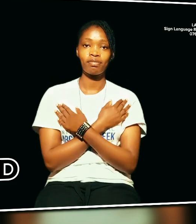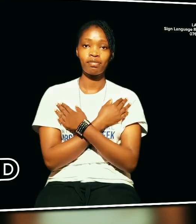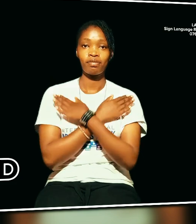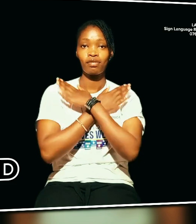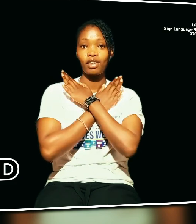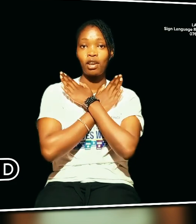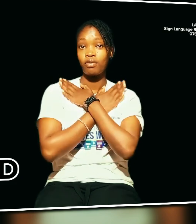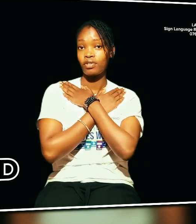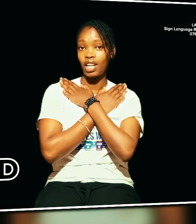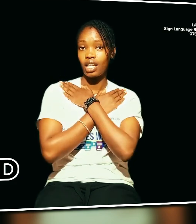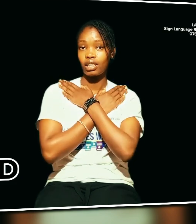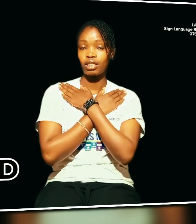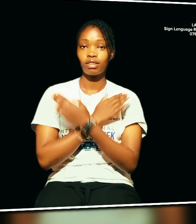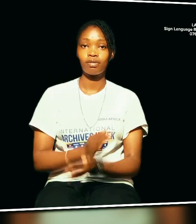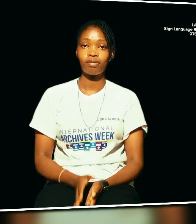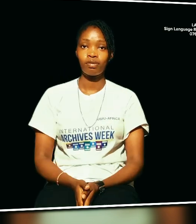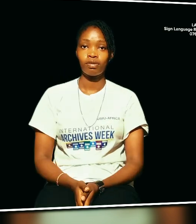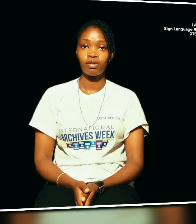Friend.